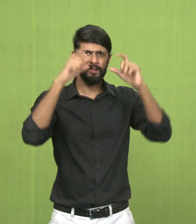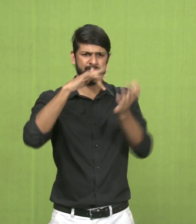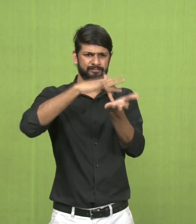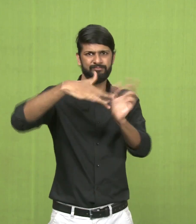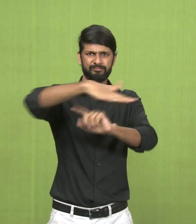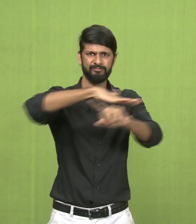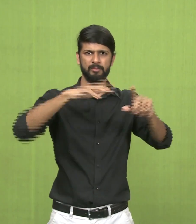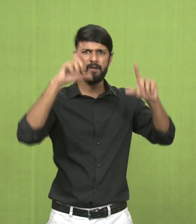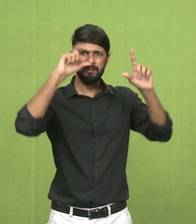So, these could be